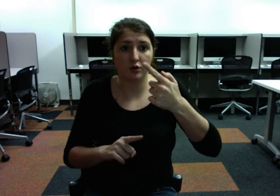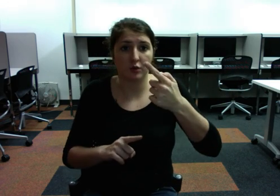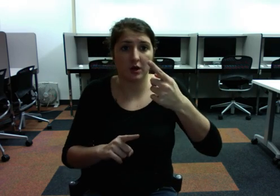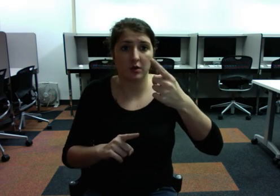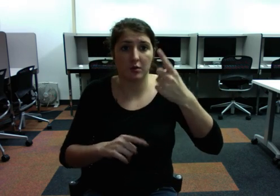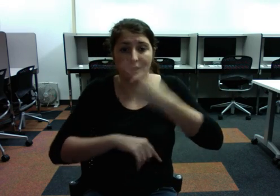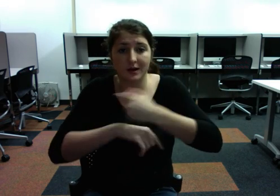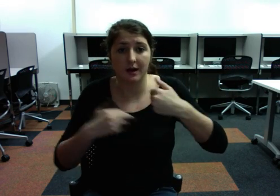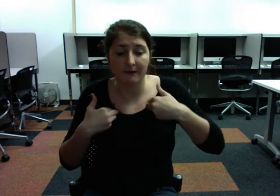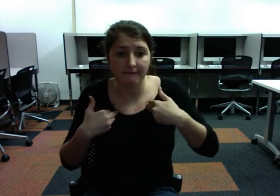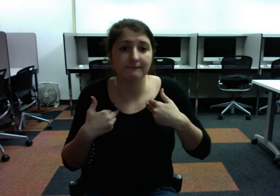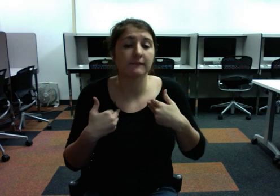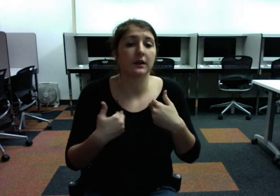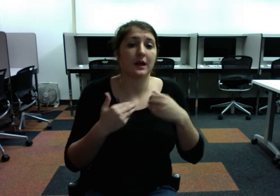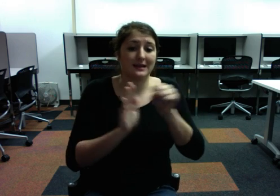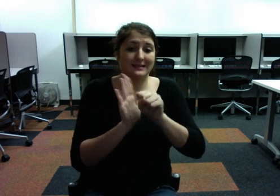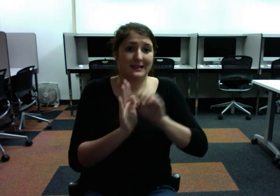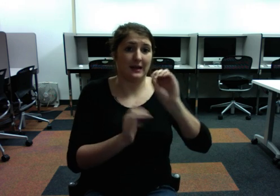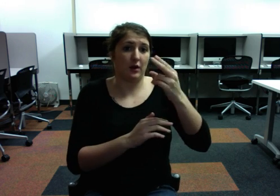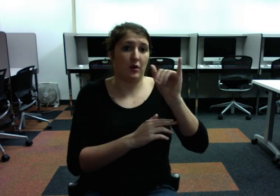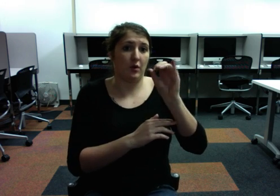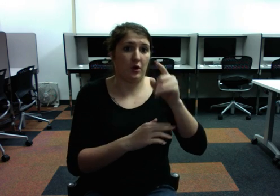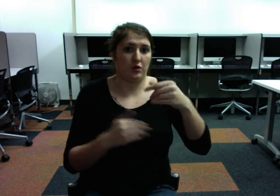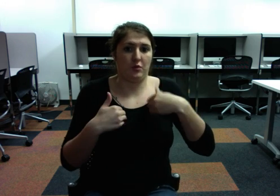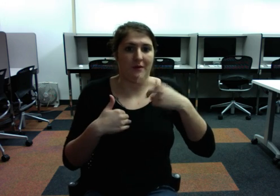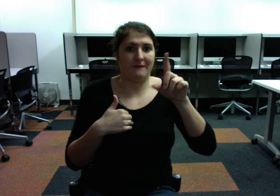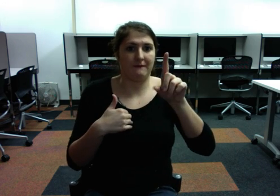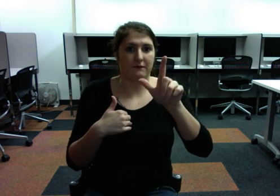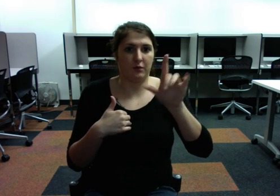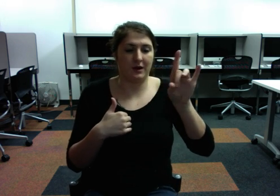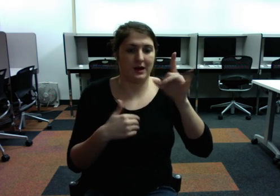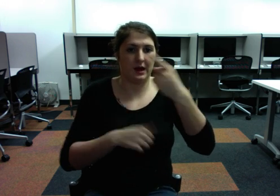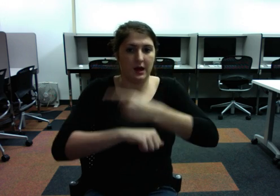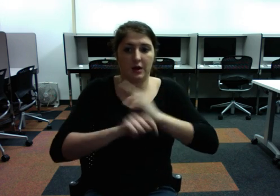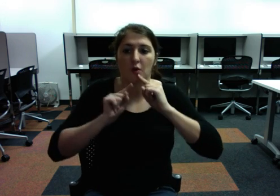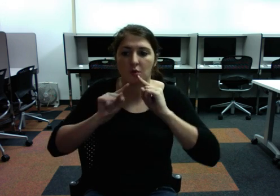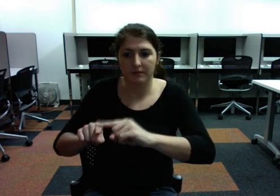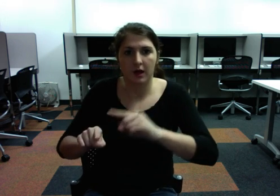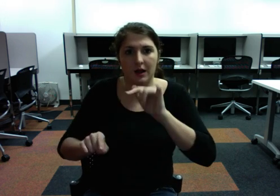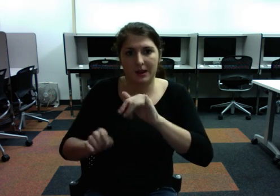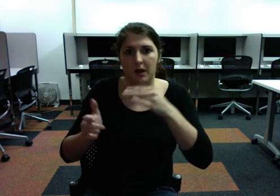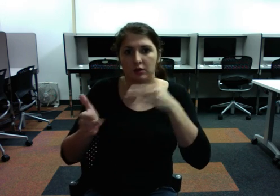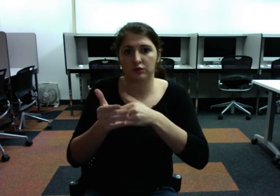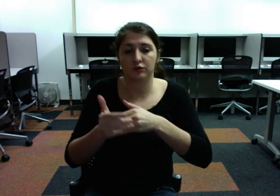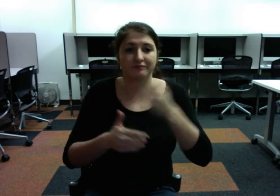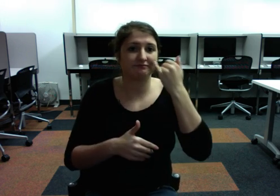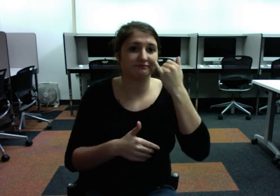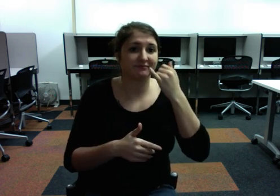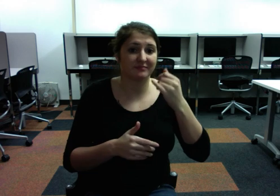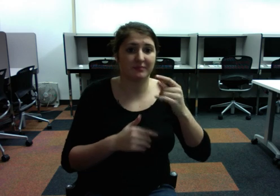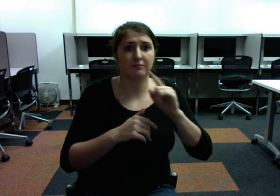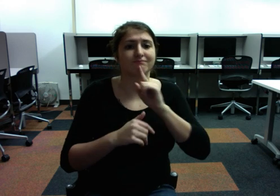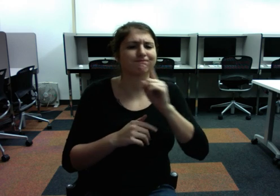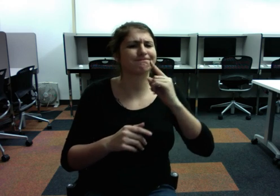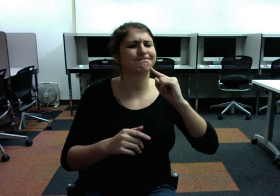days to file an answer. If it's a federal lawsuit, like an employment case or a jail and police misconduct case, if it's a federal lawsuit,